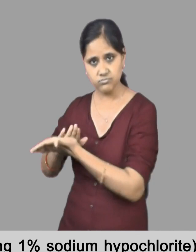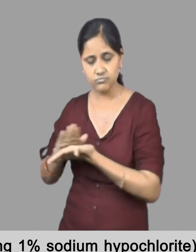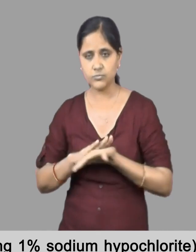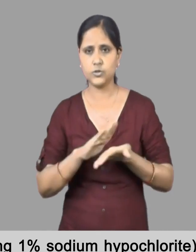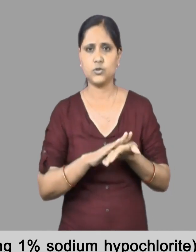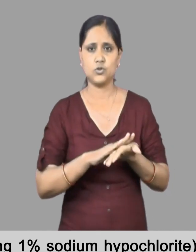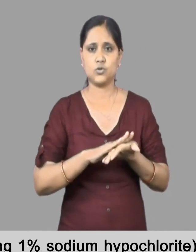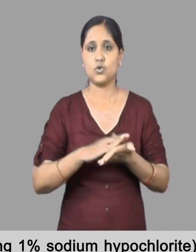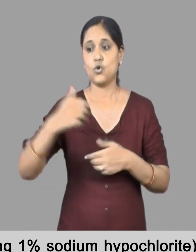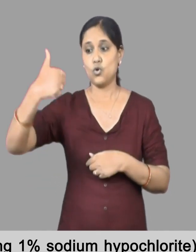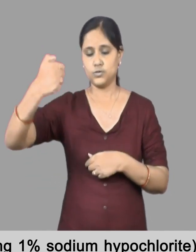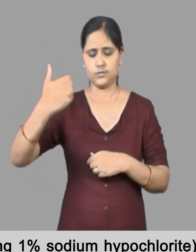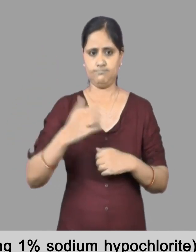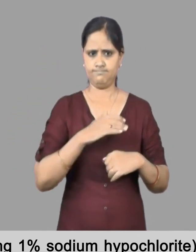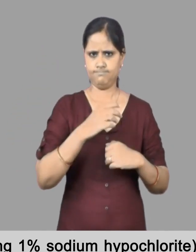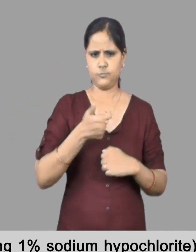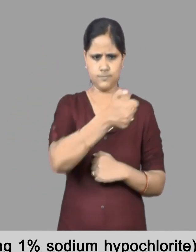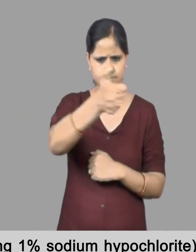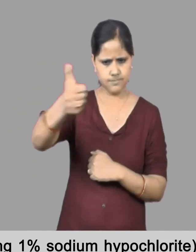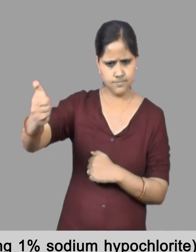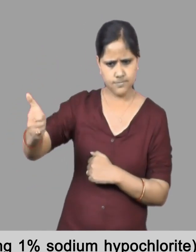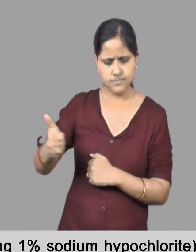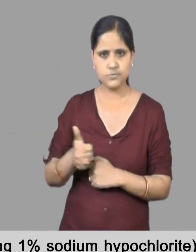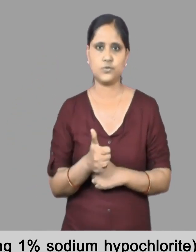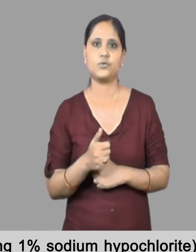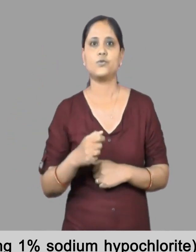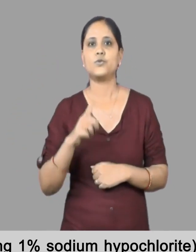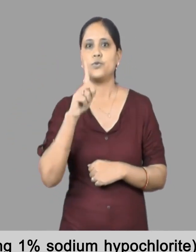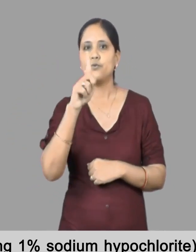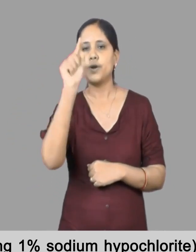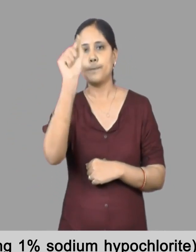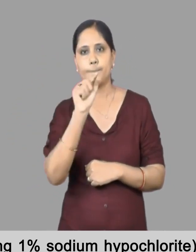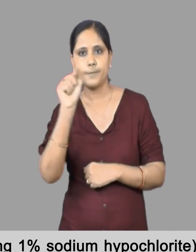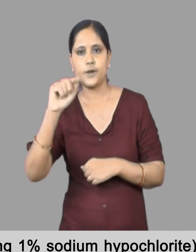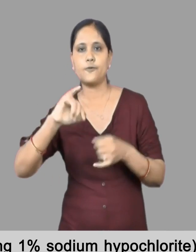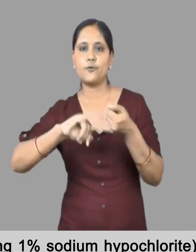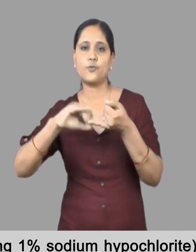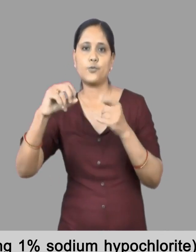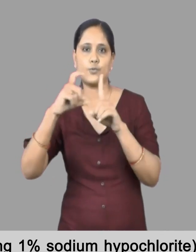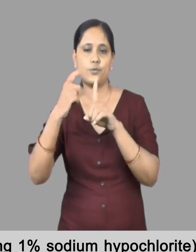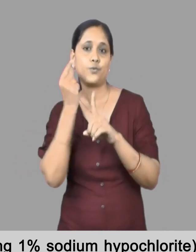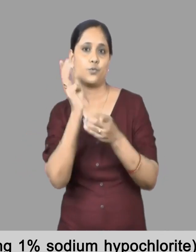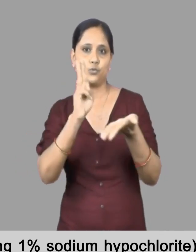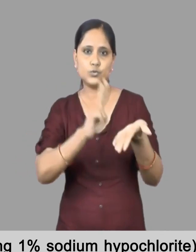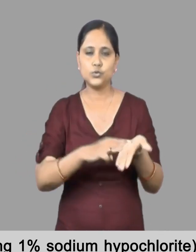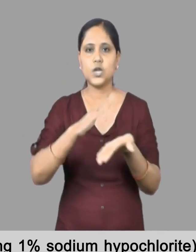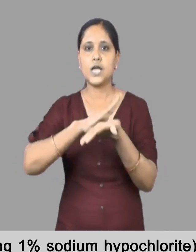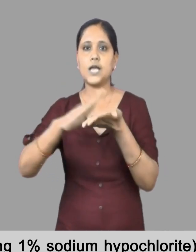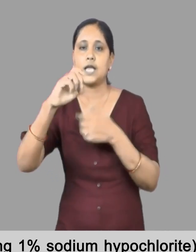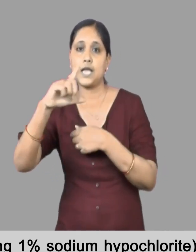elevator buttons, handrails, etc. Mandatory in all guest service